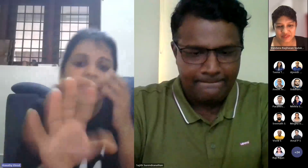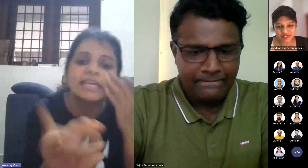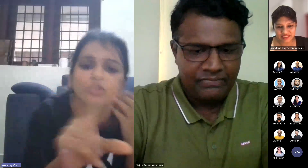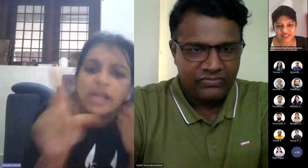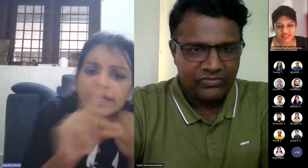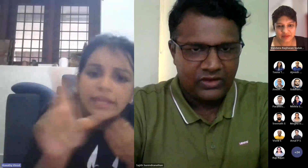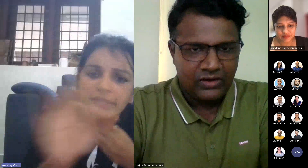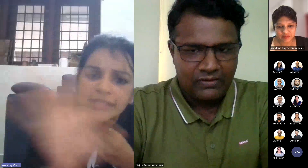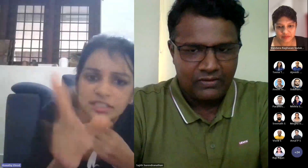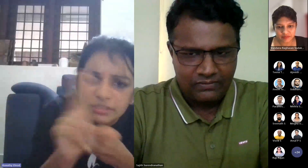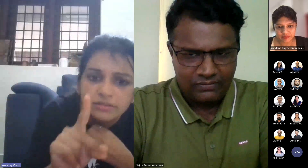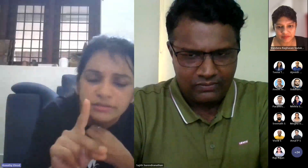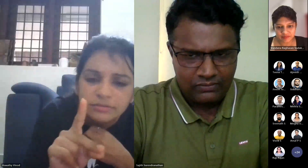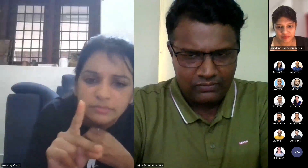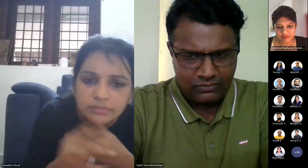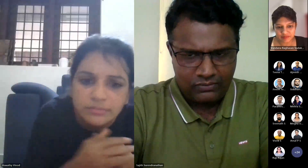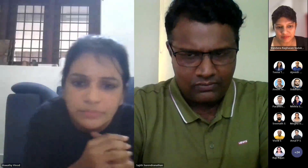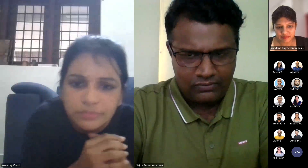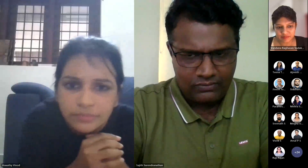It's clear. Can you try again, Sajith?